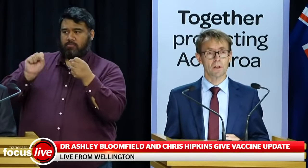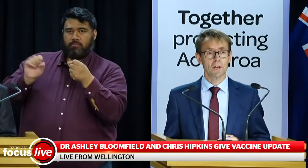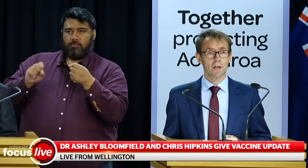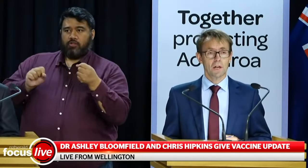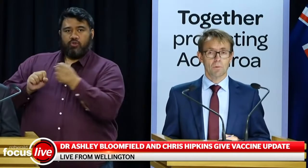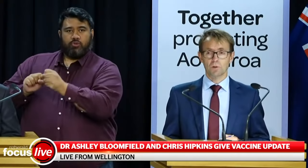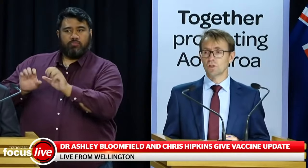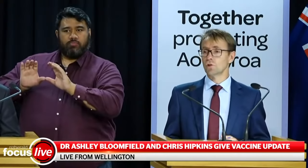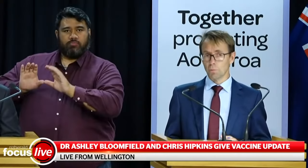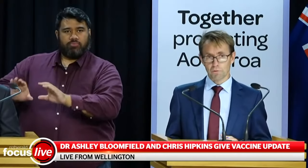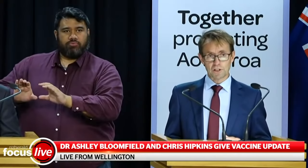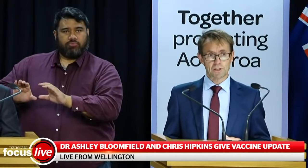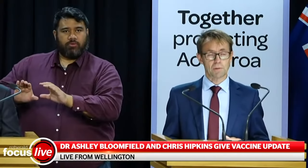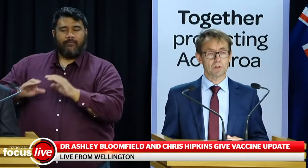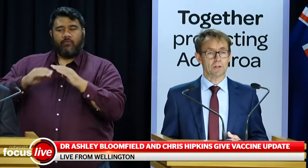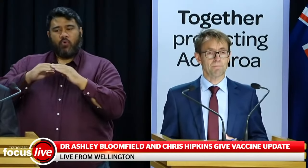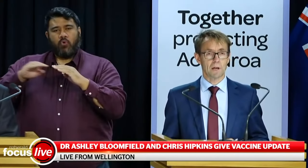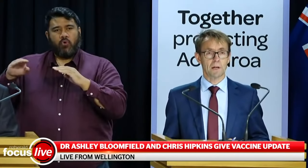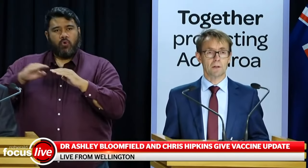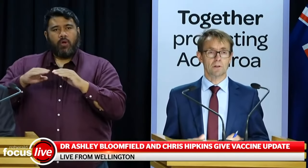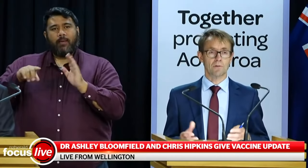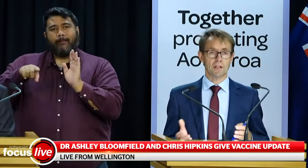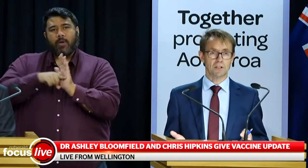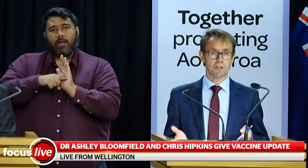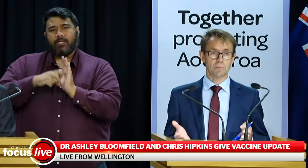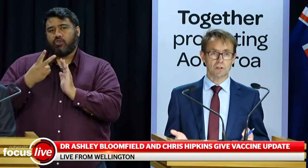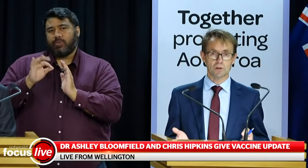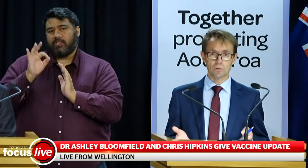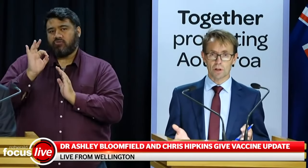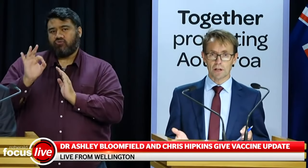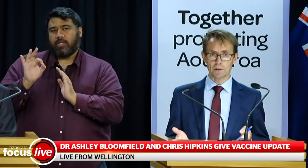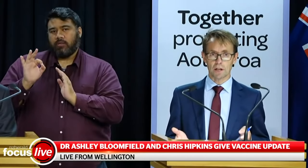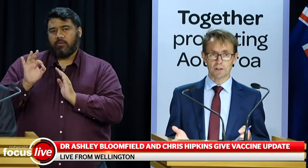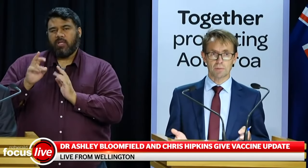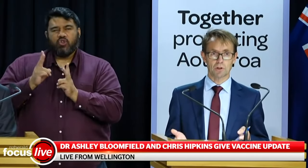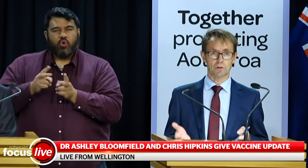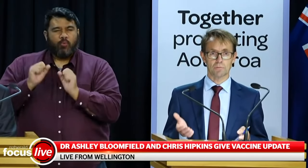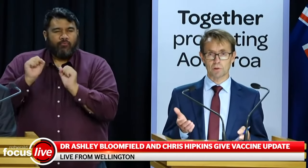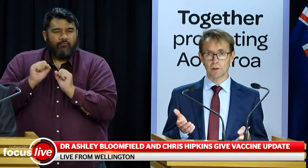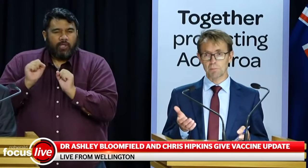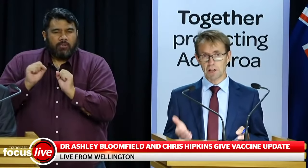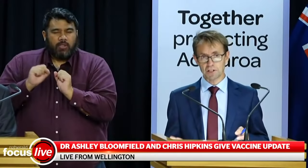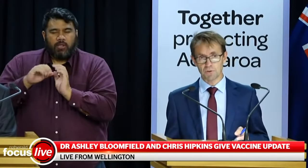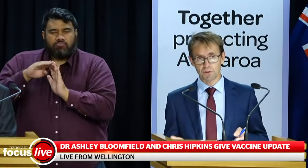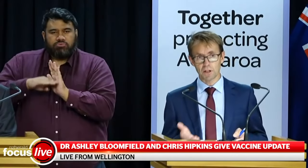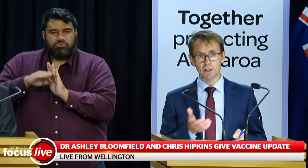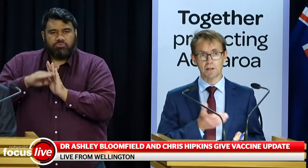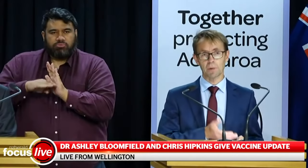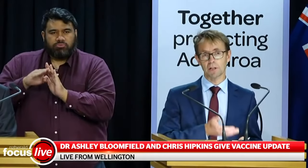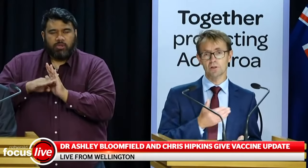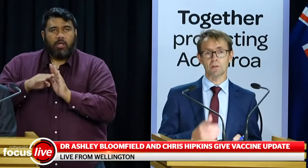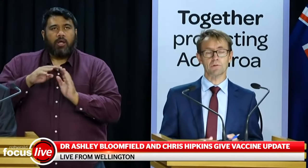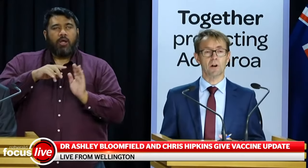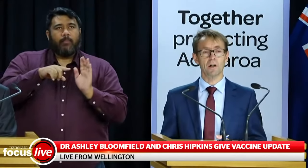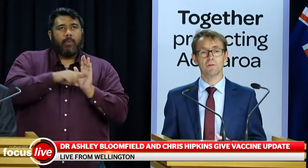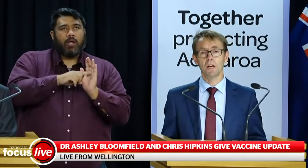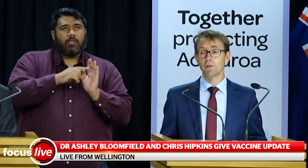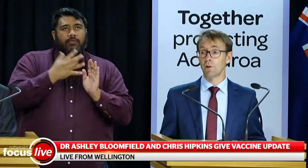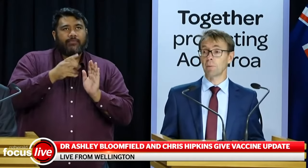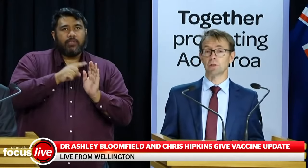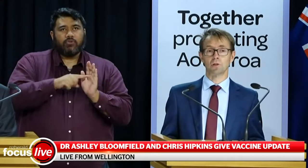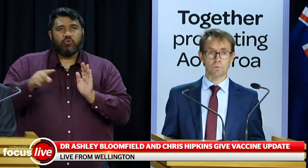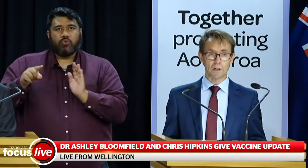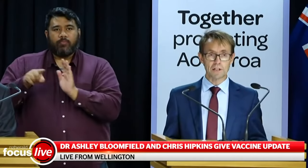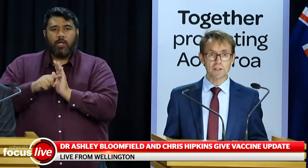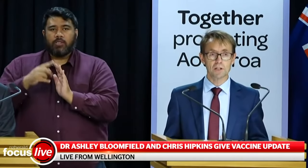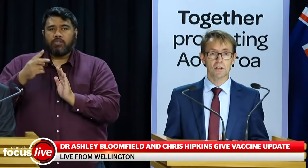as well, which is normal freezer temperature. And the vaccine can be stored at that temperature of between -15 and -25